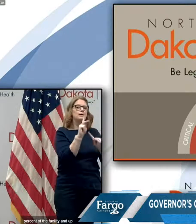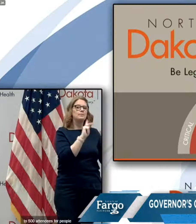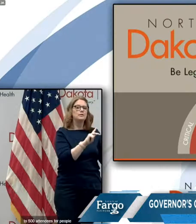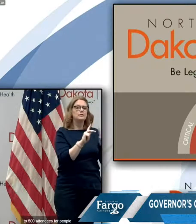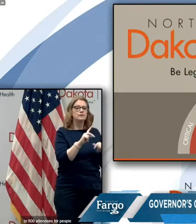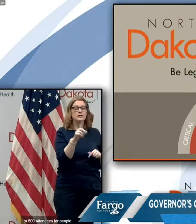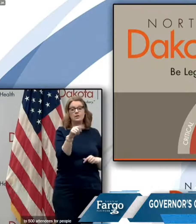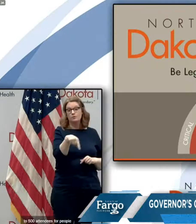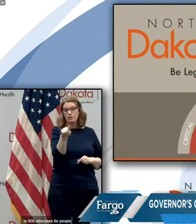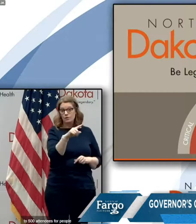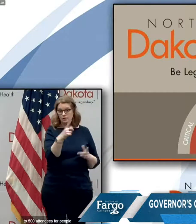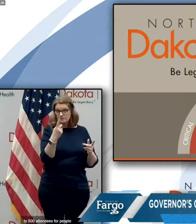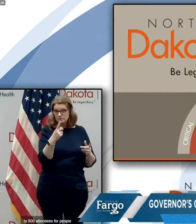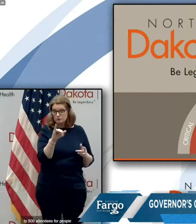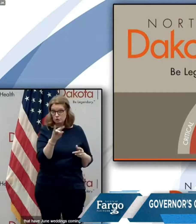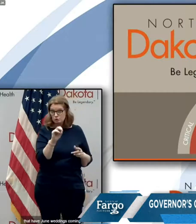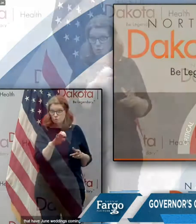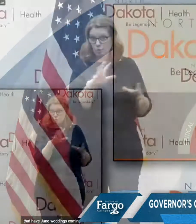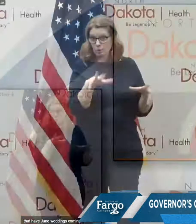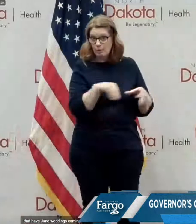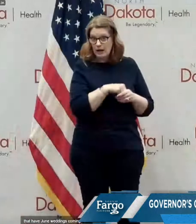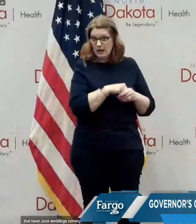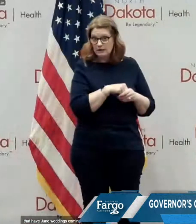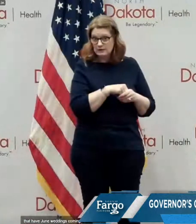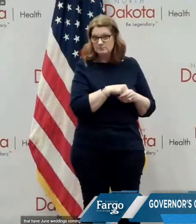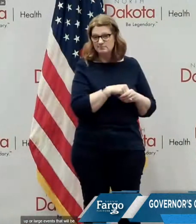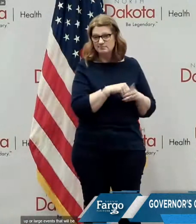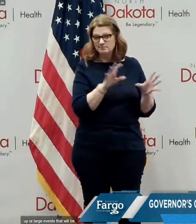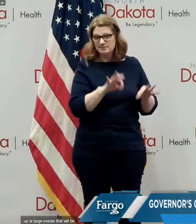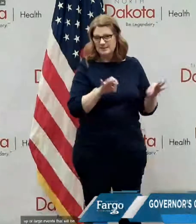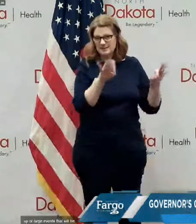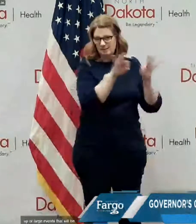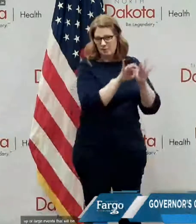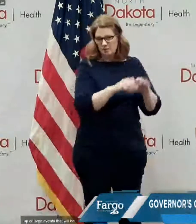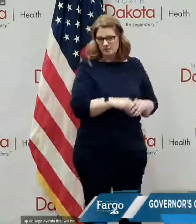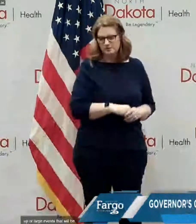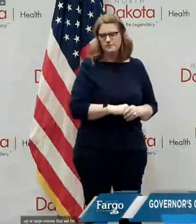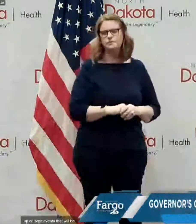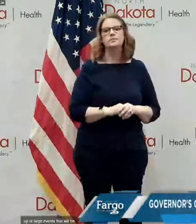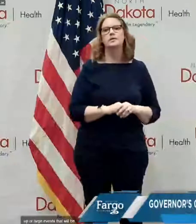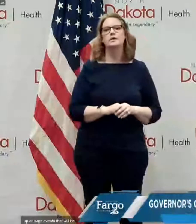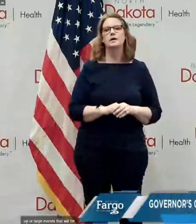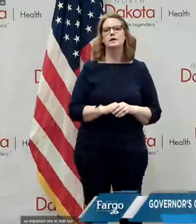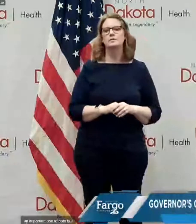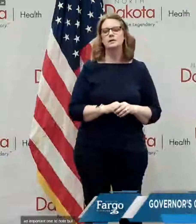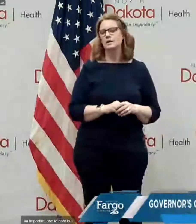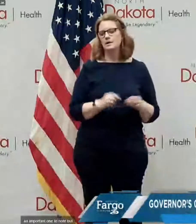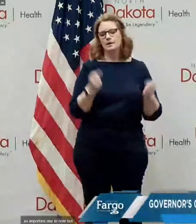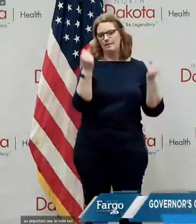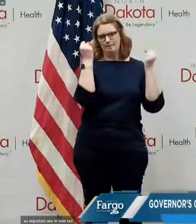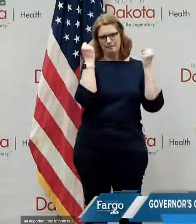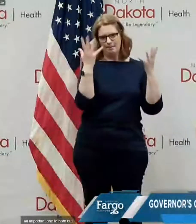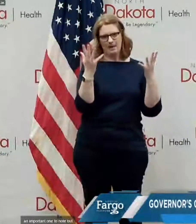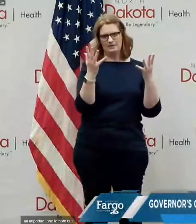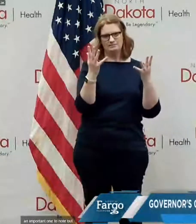June weddings coming up or large events, that will be an important one to note. But again, lots and lots of